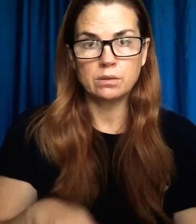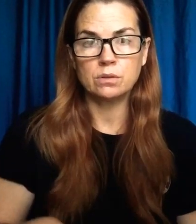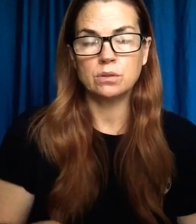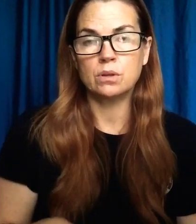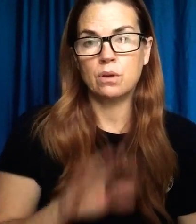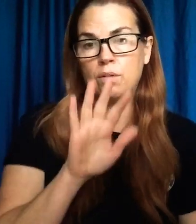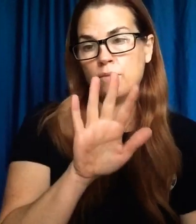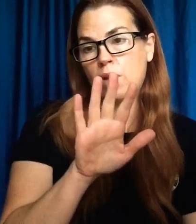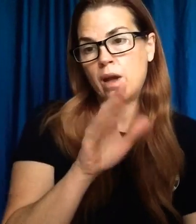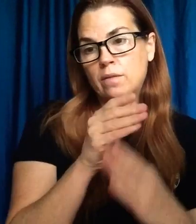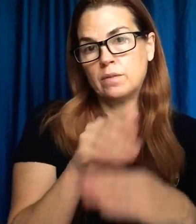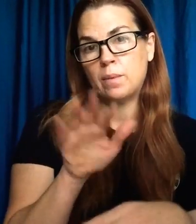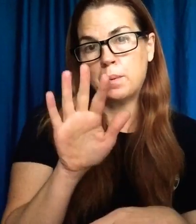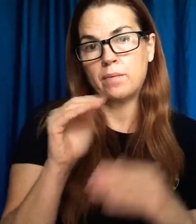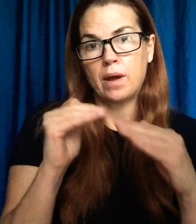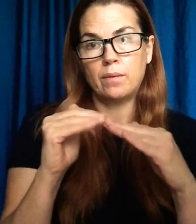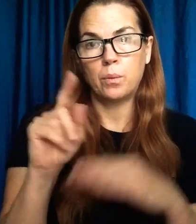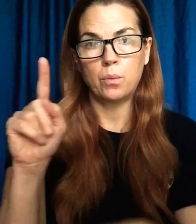divide by 5 again,